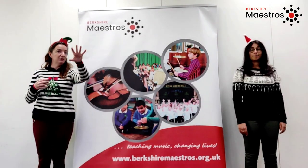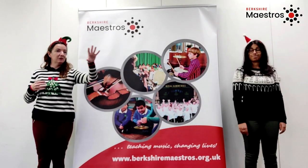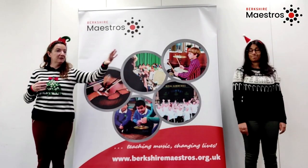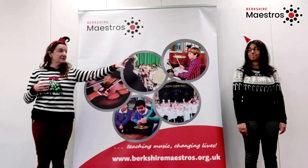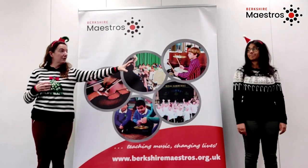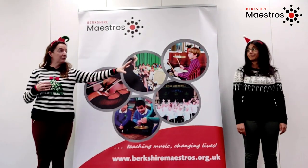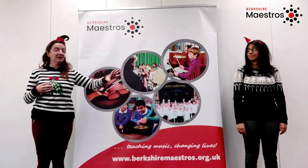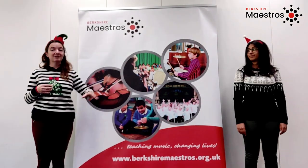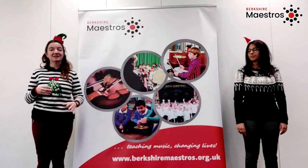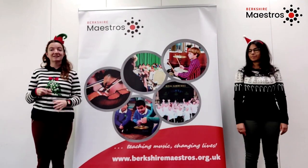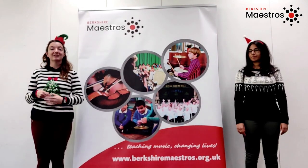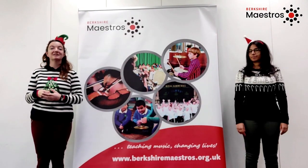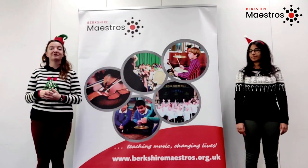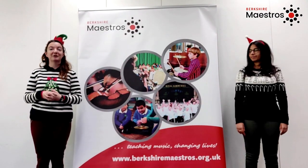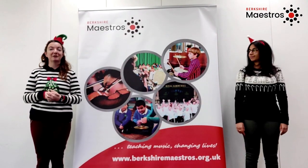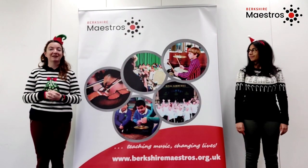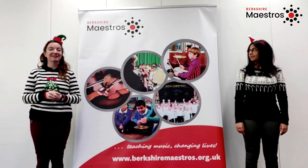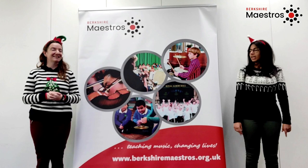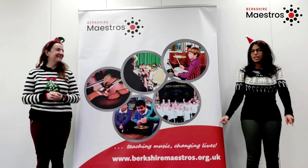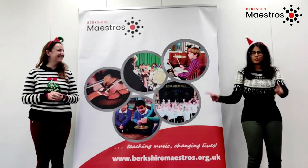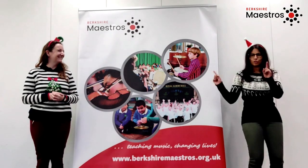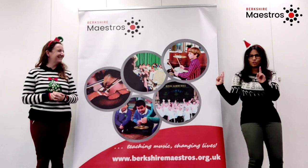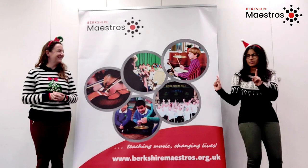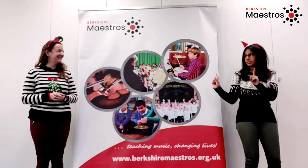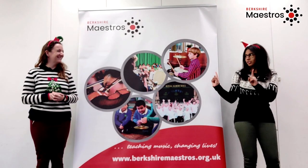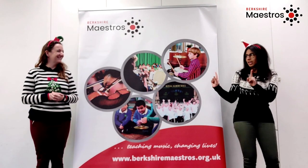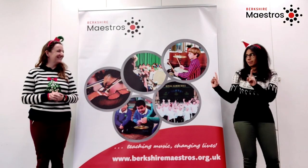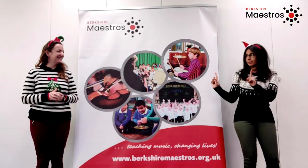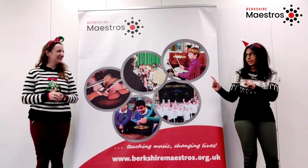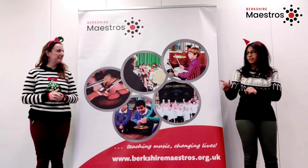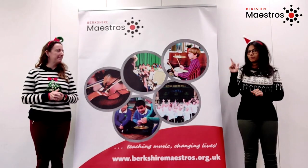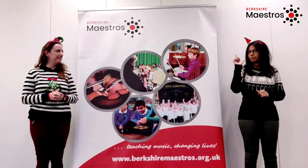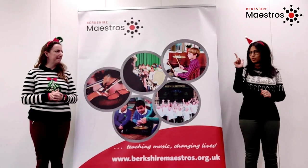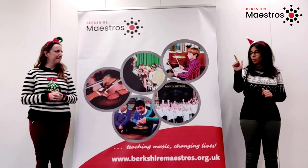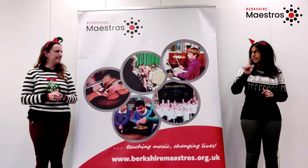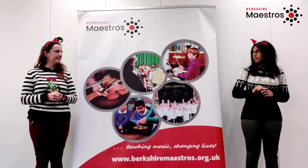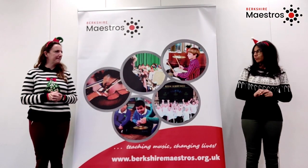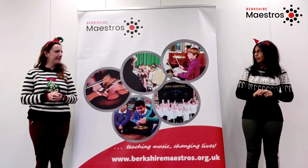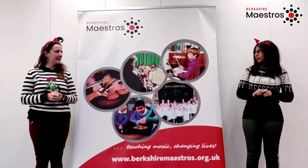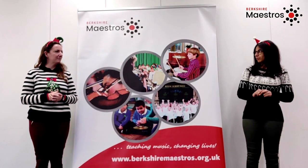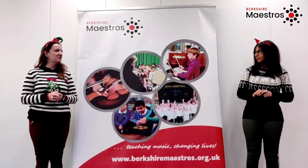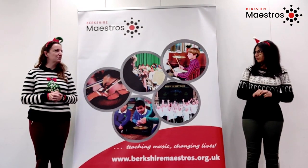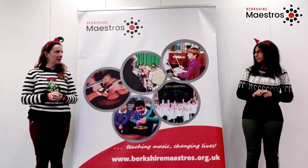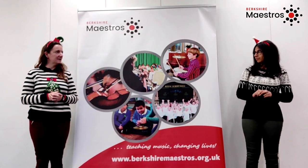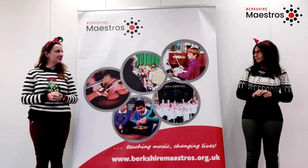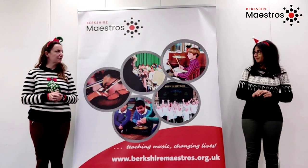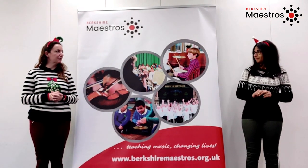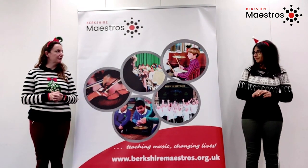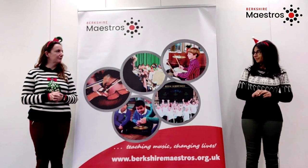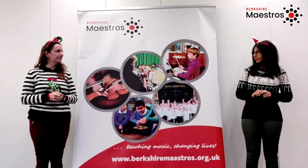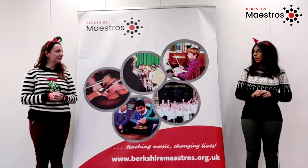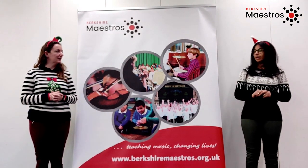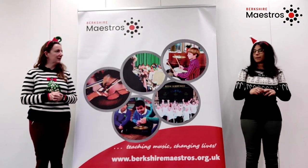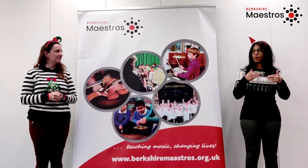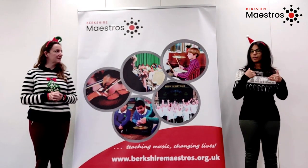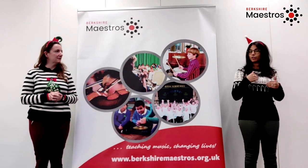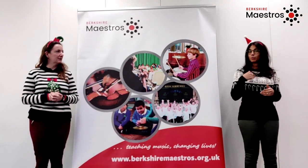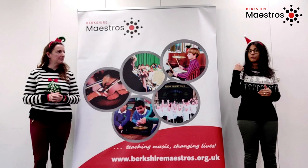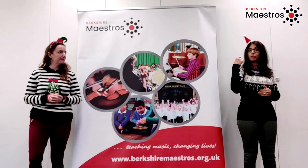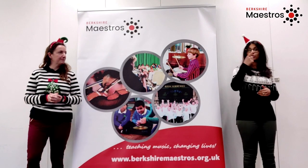you guys on Katie's side, follow Katie. So just to check, Bimby, twice through. Twice through. Okay, absolutely. My group, we've got to do